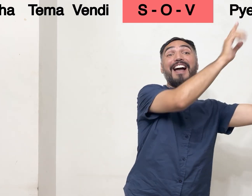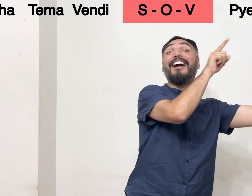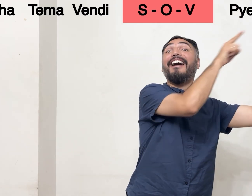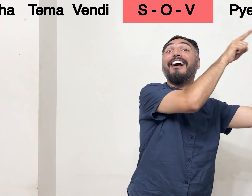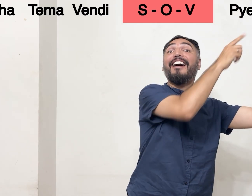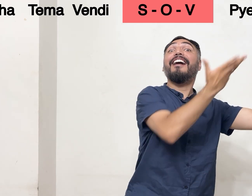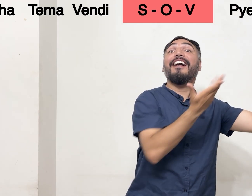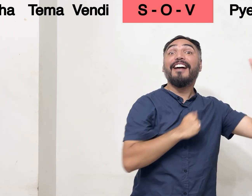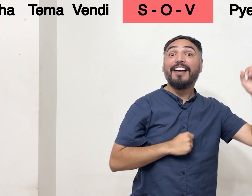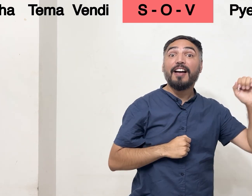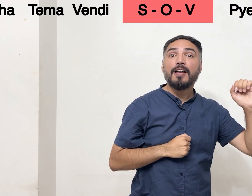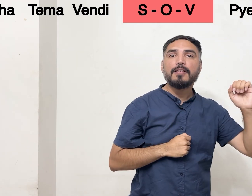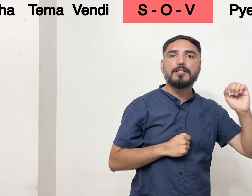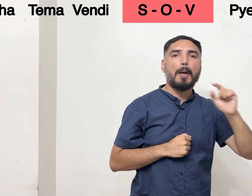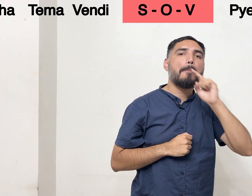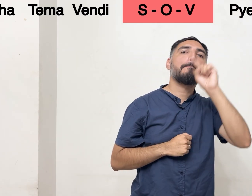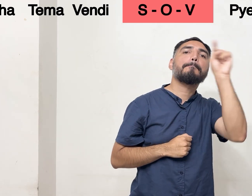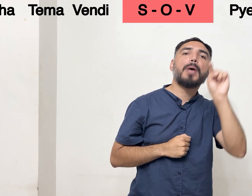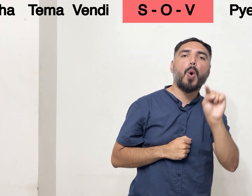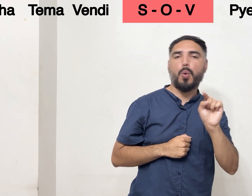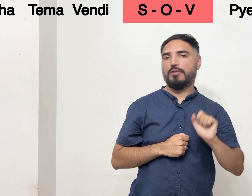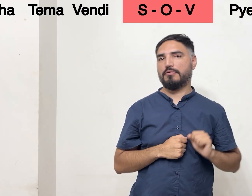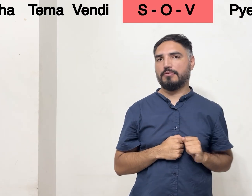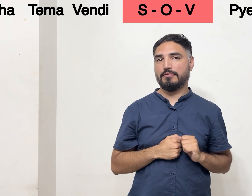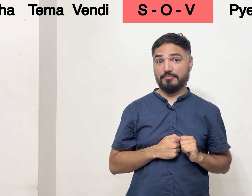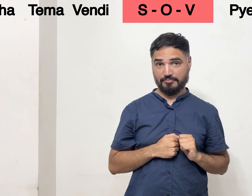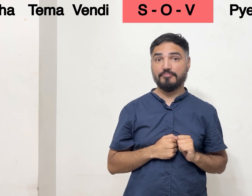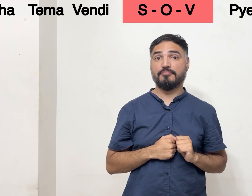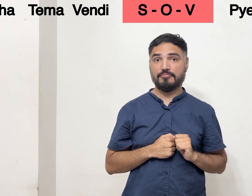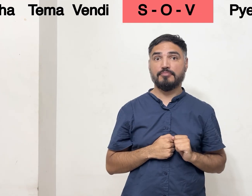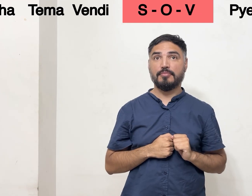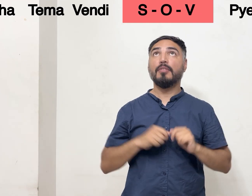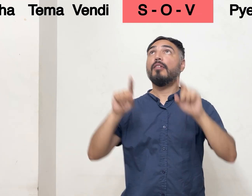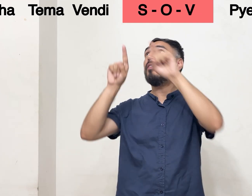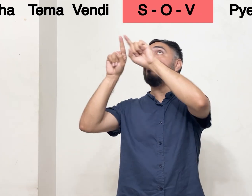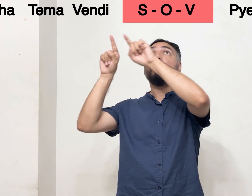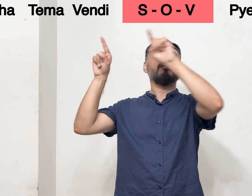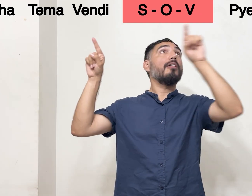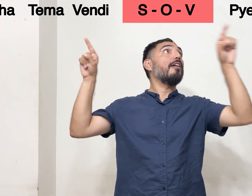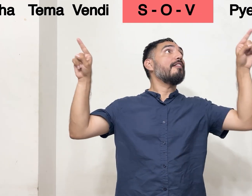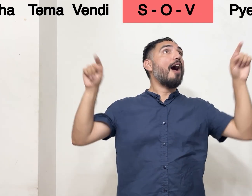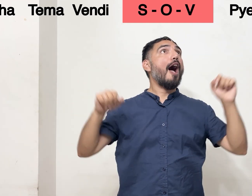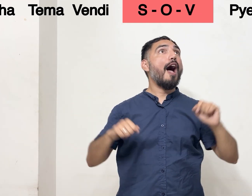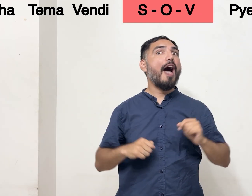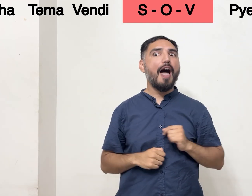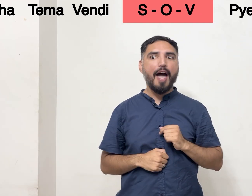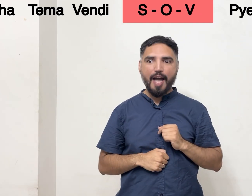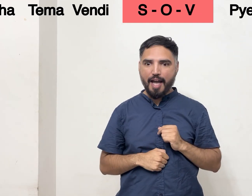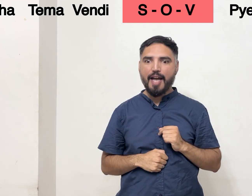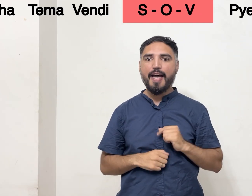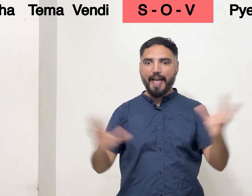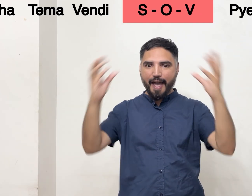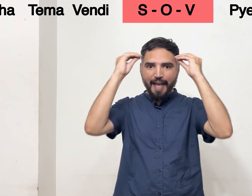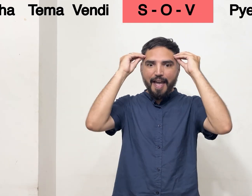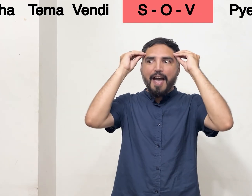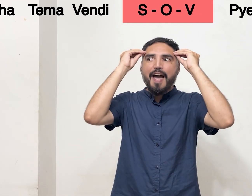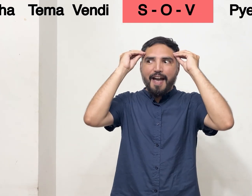the fifth element is whether it's a question or not. This structure is something I can understand